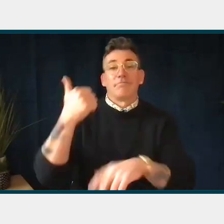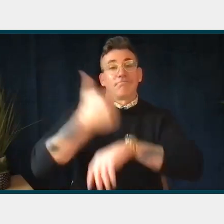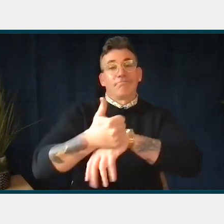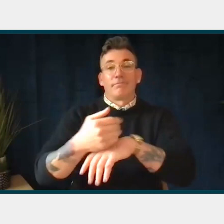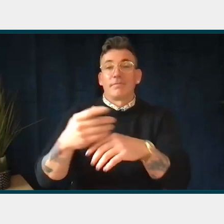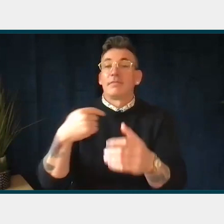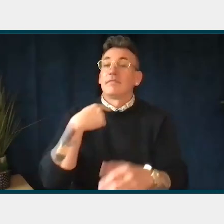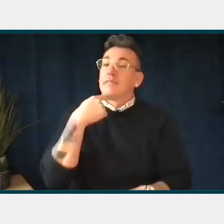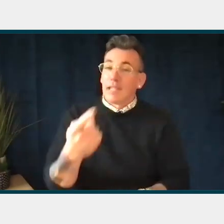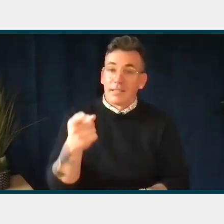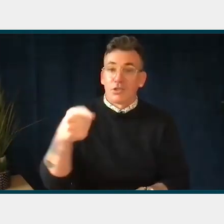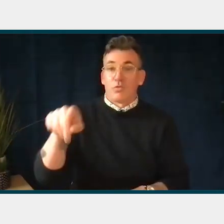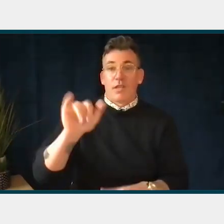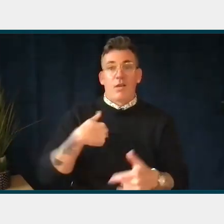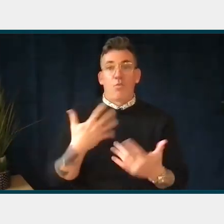Again,